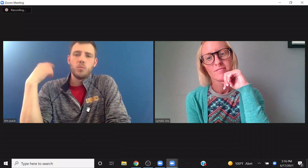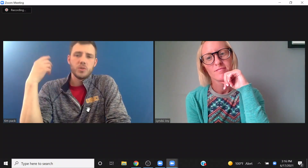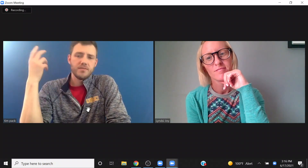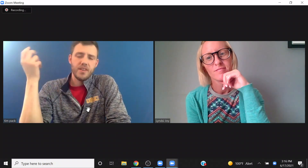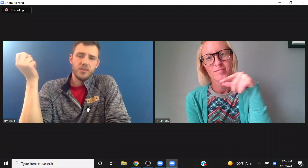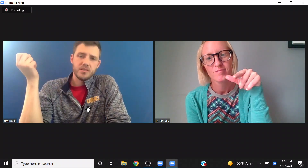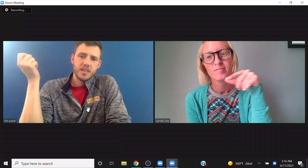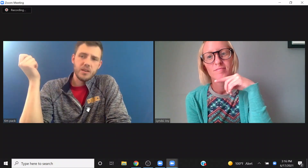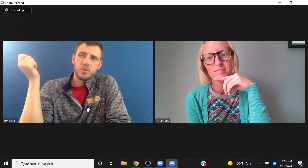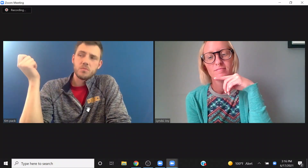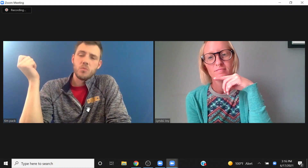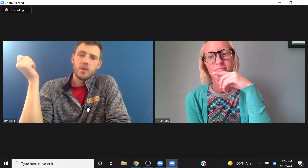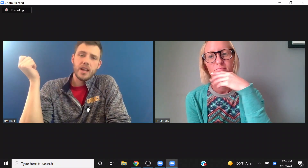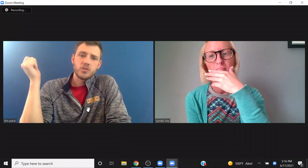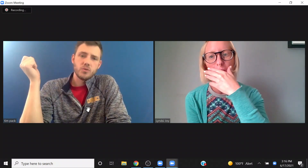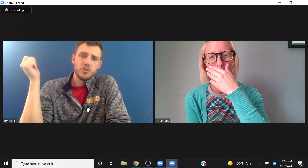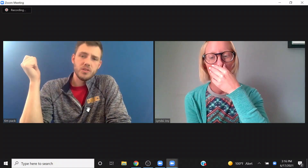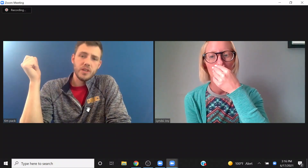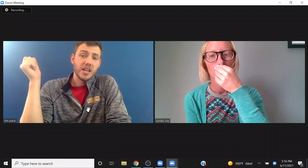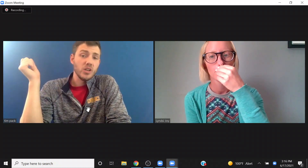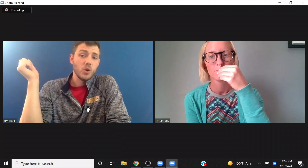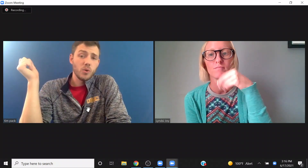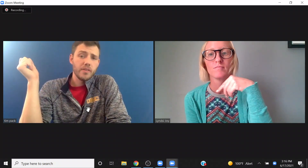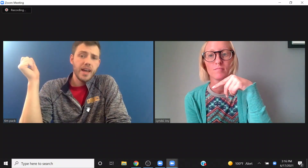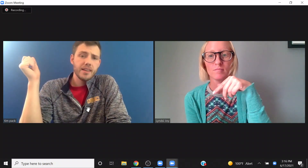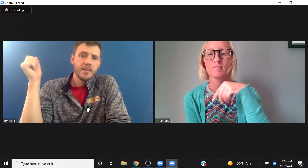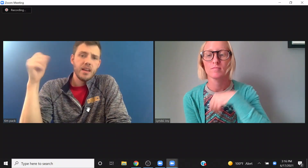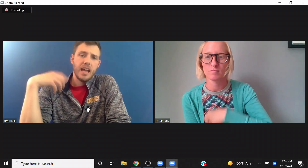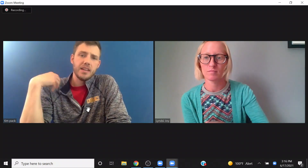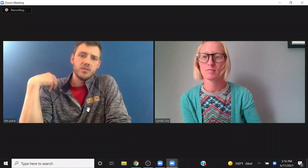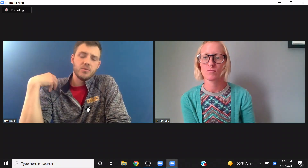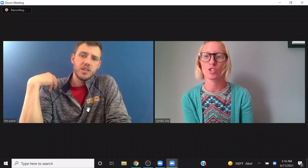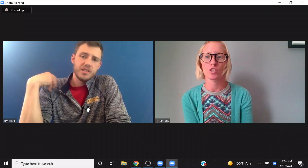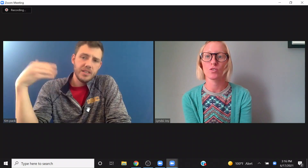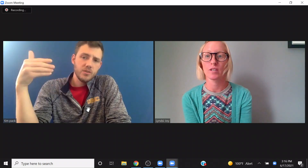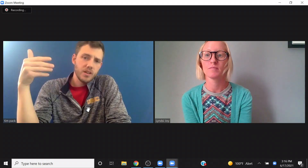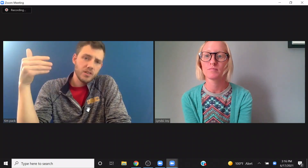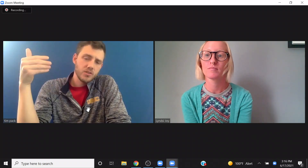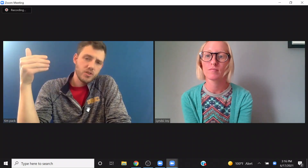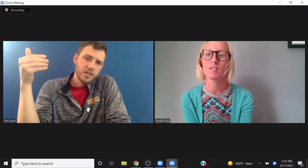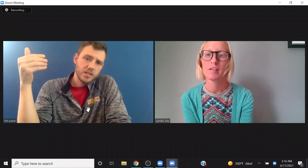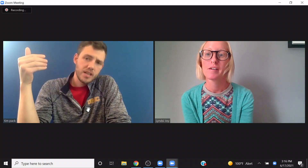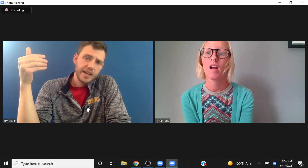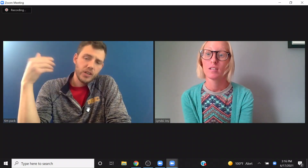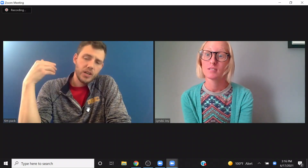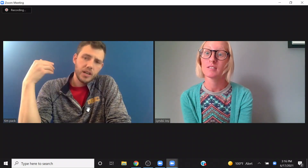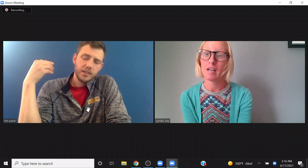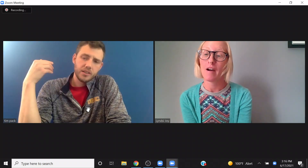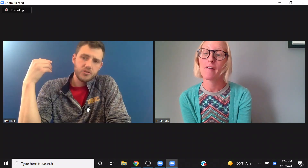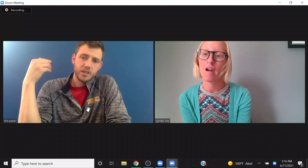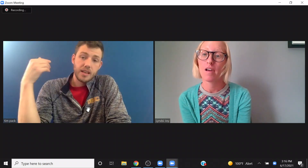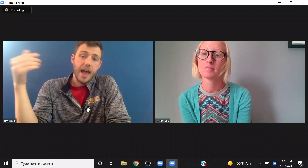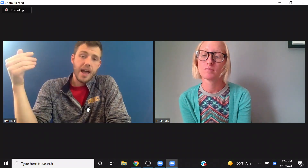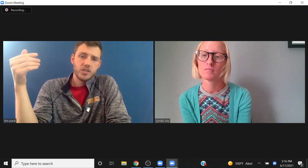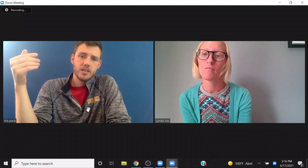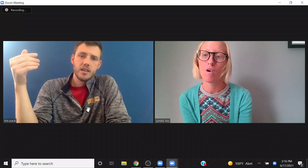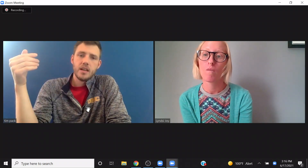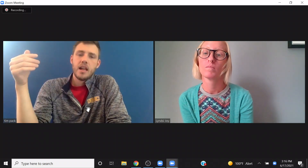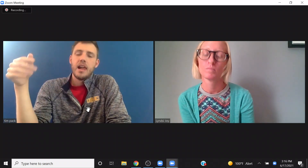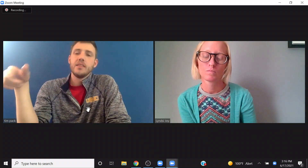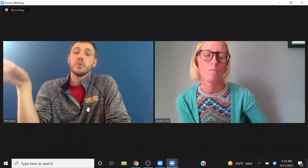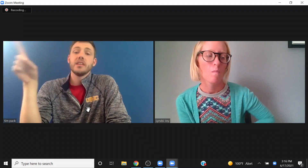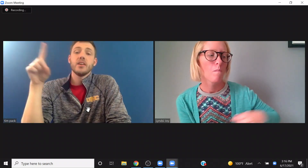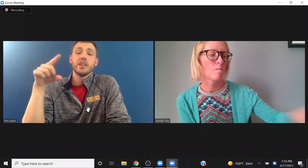I almost felt that it was more natural to ignore that and to continue the constructed dialogue and the constructed